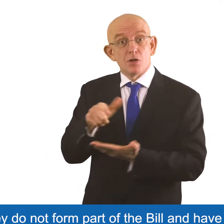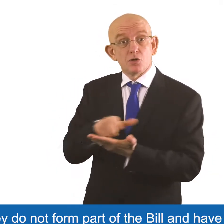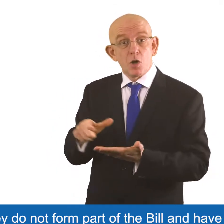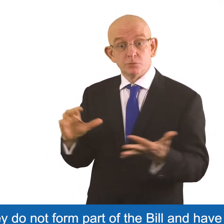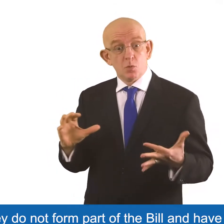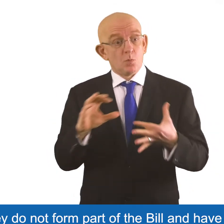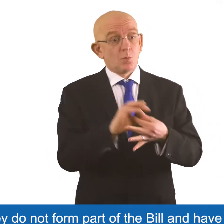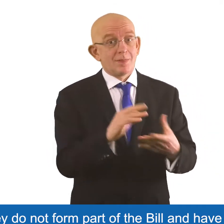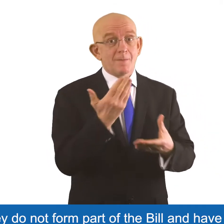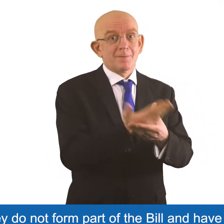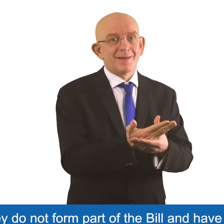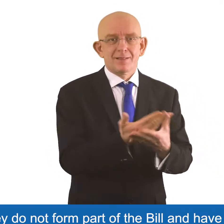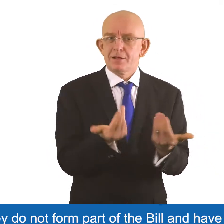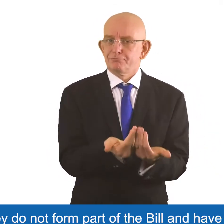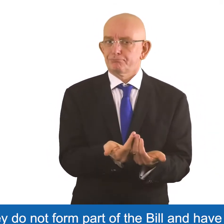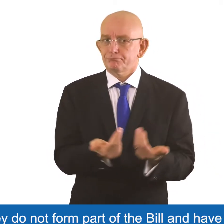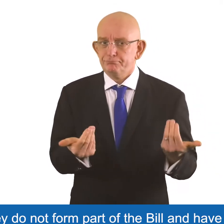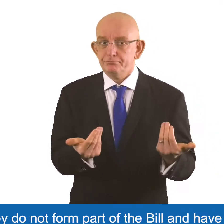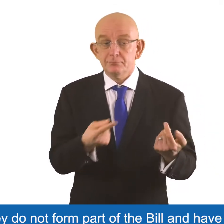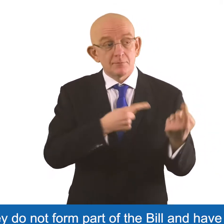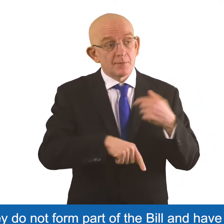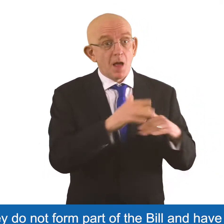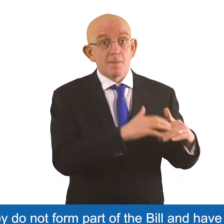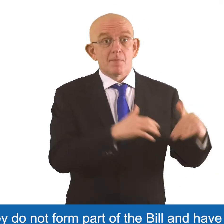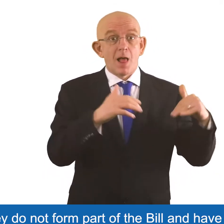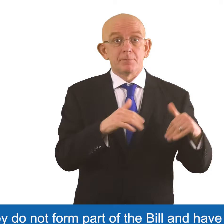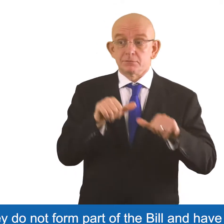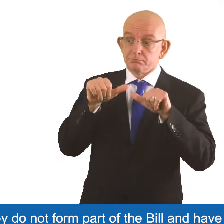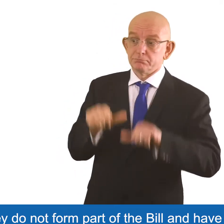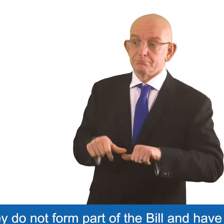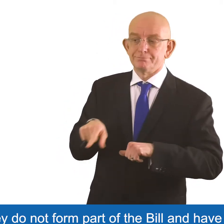They do not form part of the bill and have not been endorsed by Parliament.